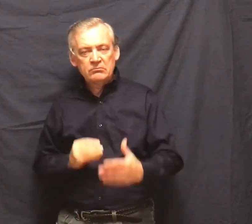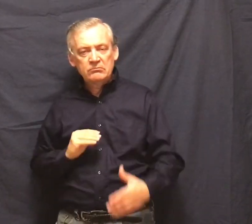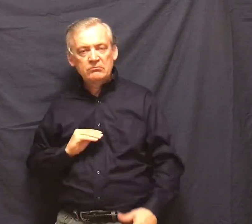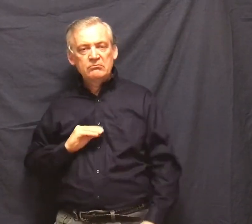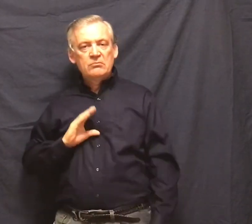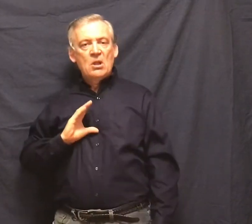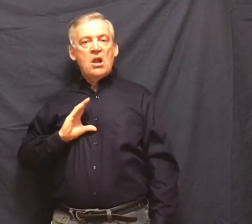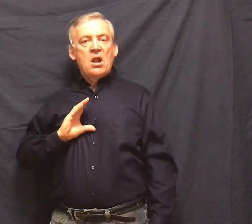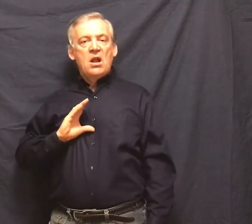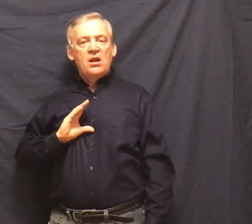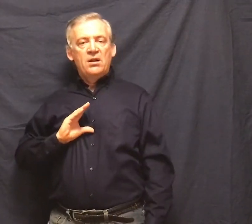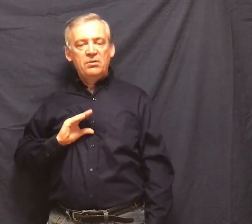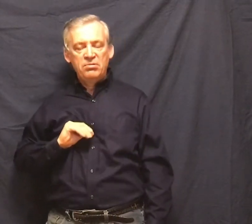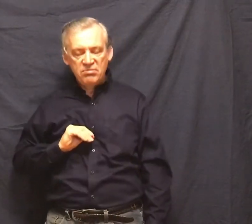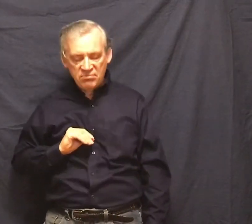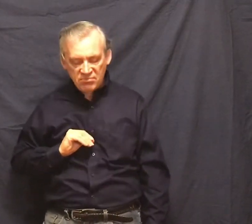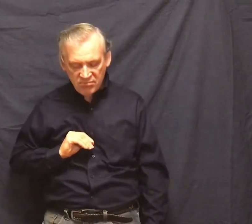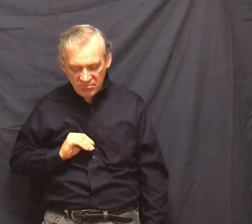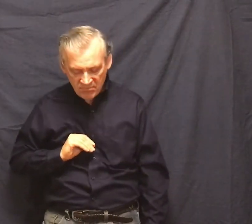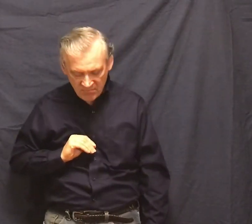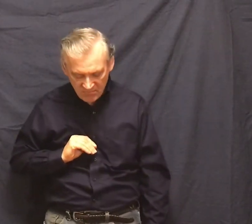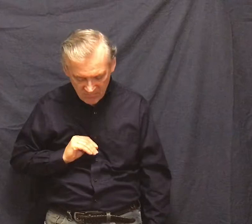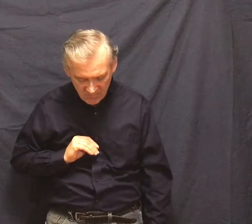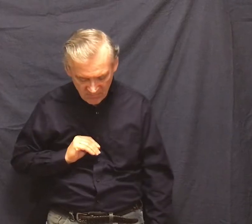Nothing to arouse either like or dislike.